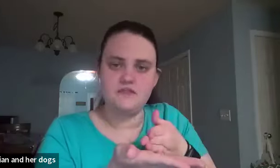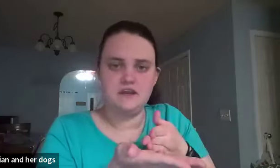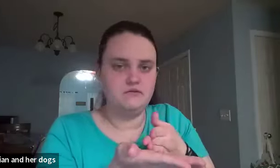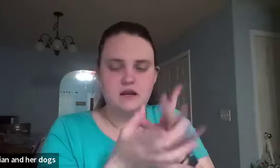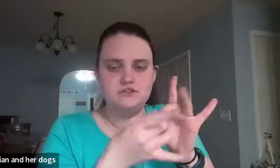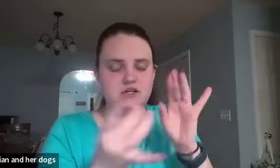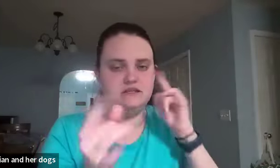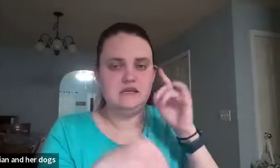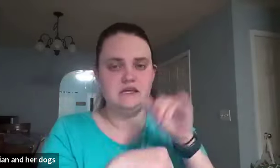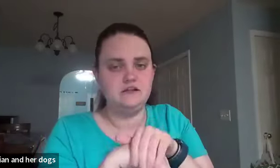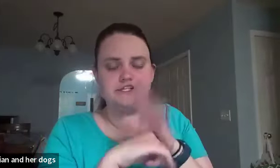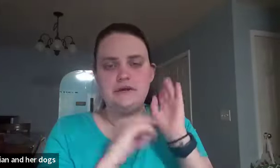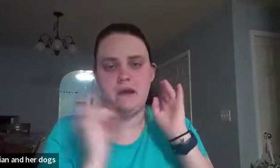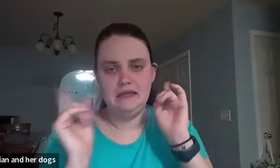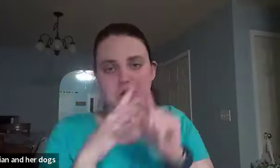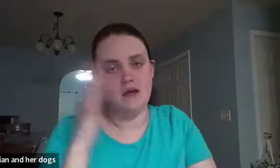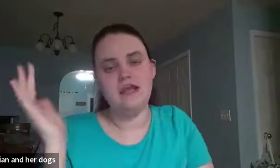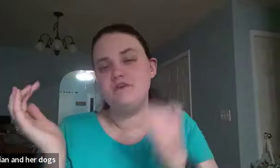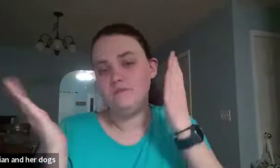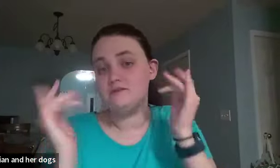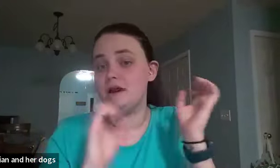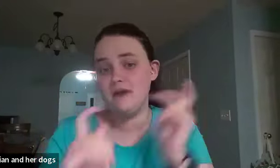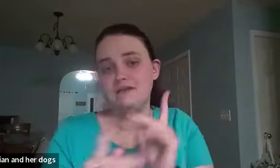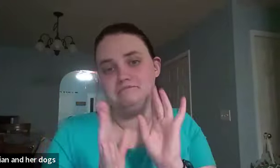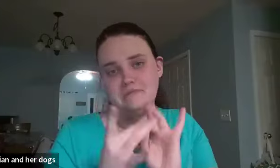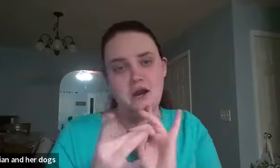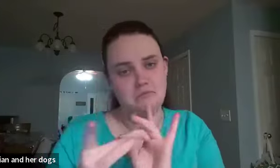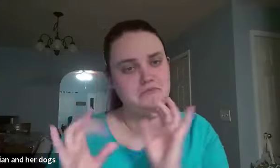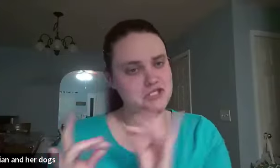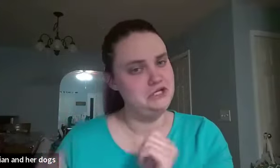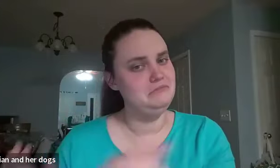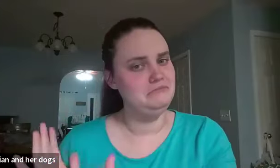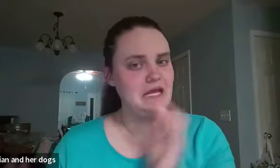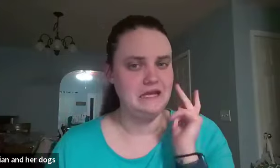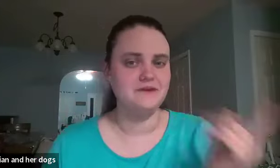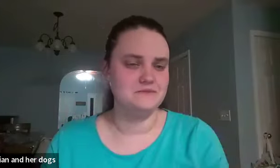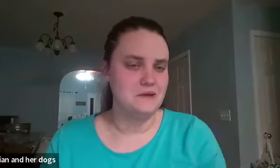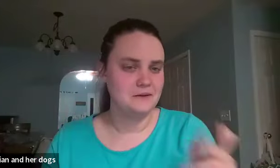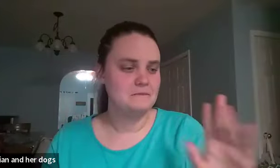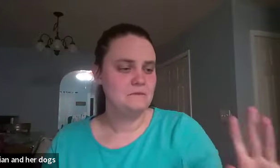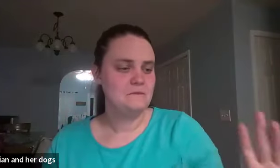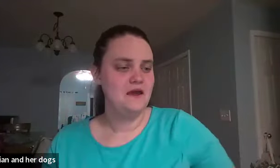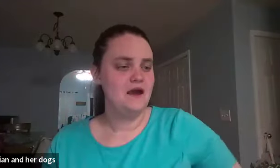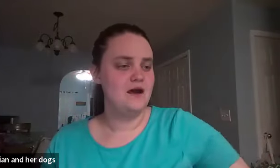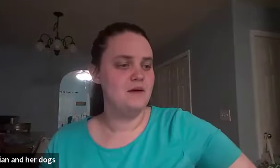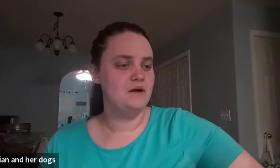cannot think of what I was trying to say in English. It's gone. If hopefully it'll come back and I'll mention it again if it comes back.